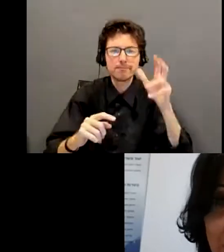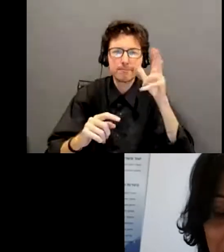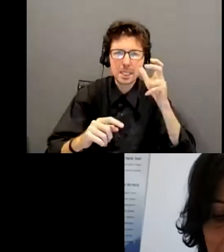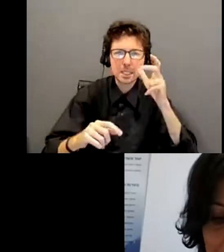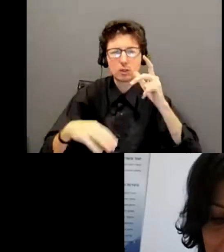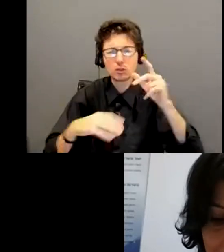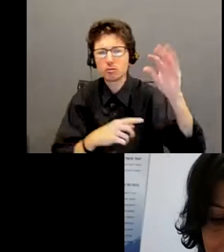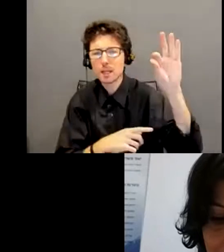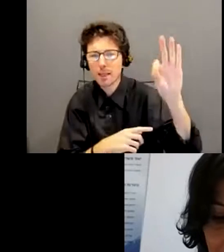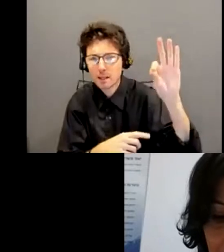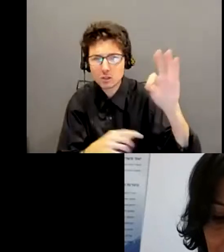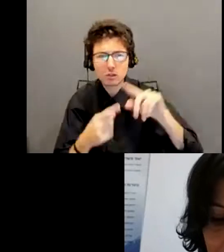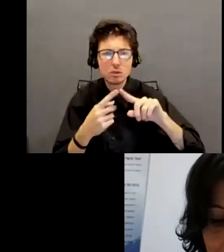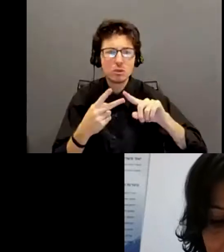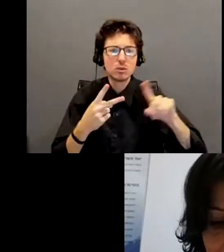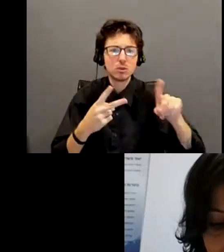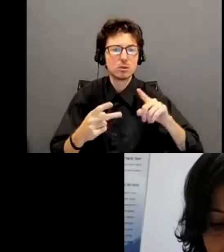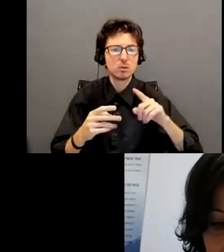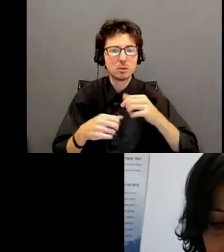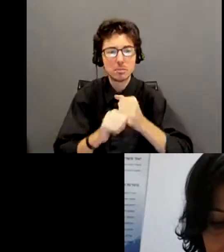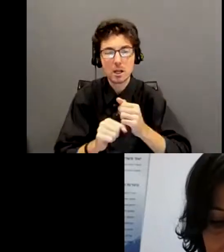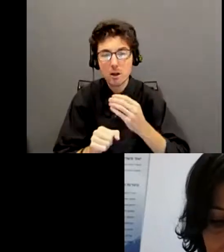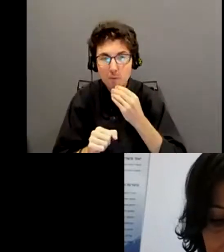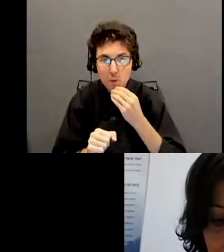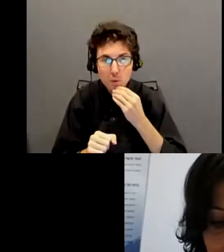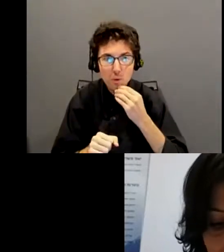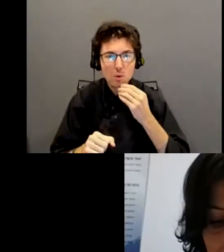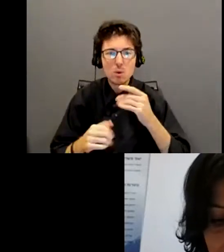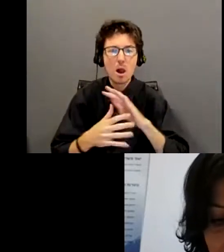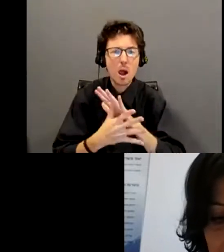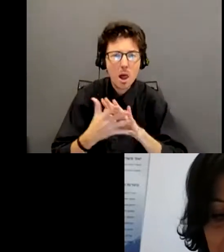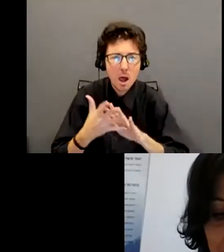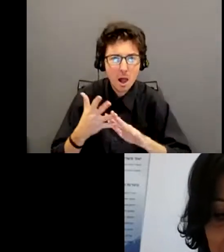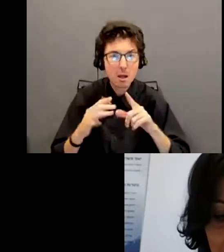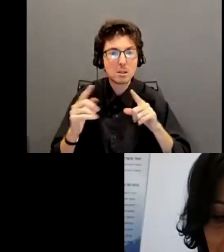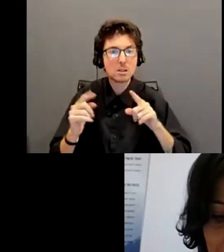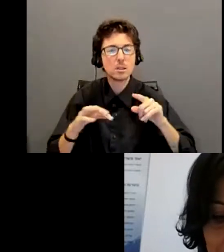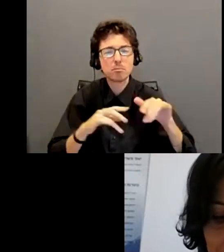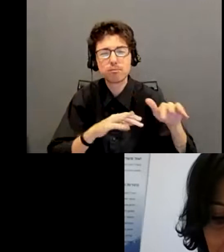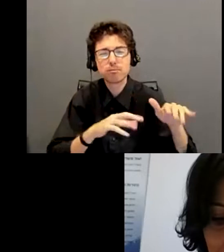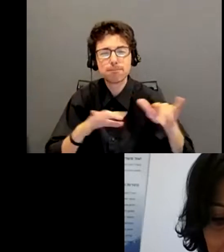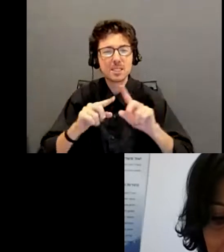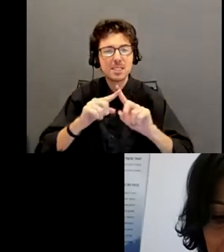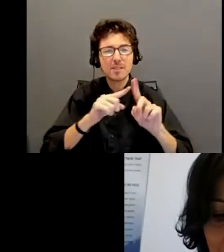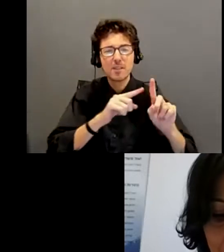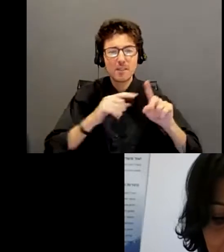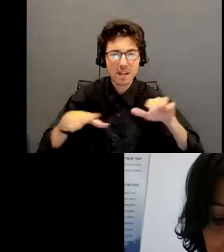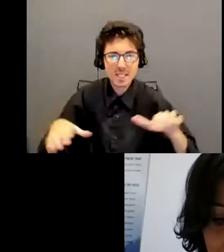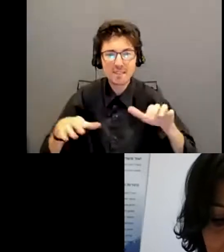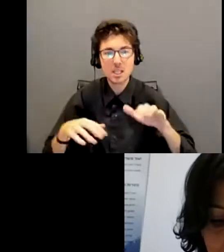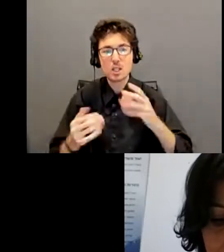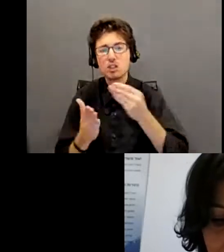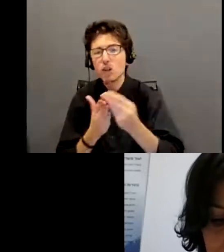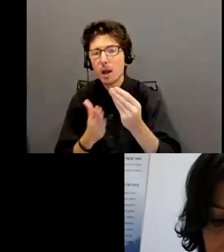and their families, as well as for the volunteers. It helps the trainees to exercise independence in their lives, brings